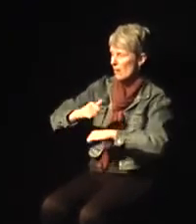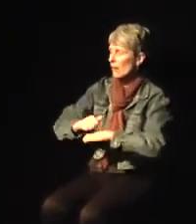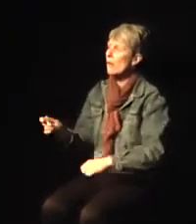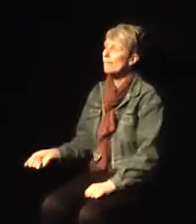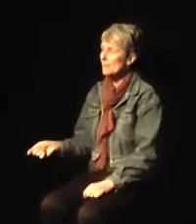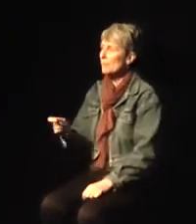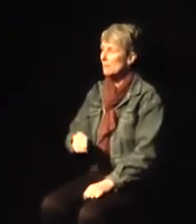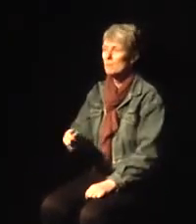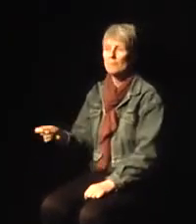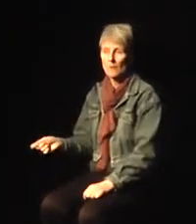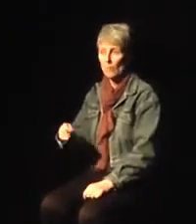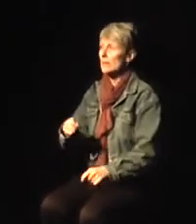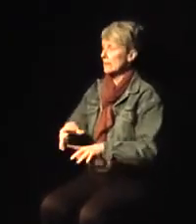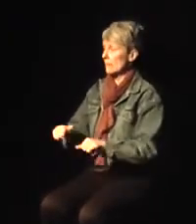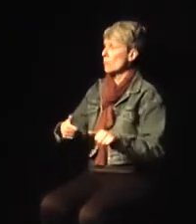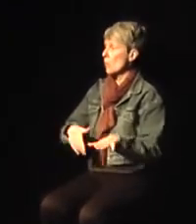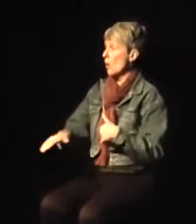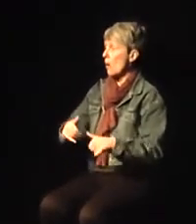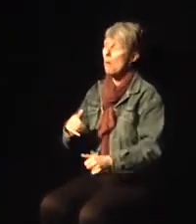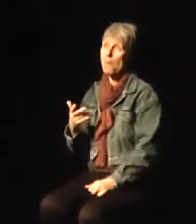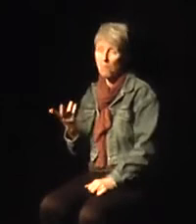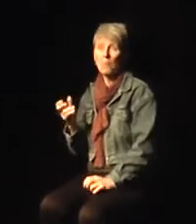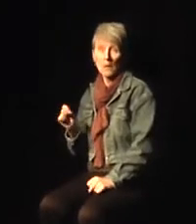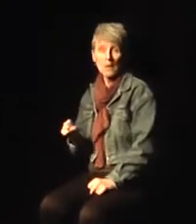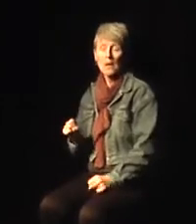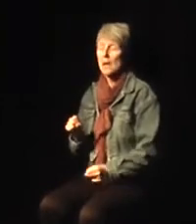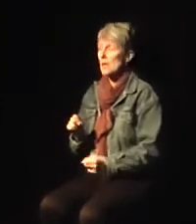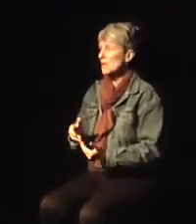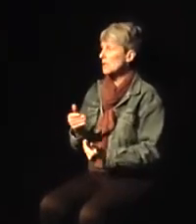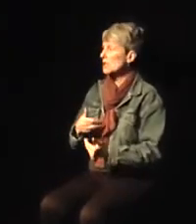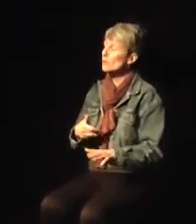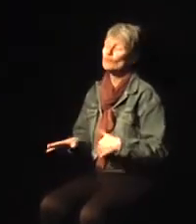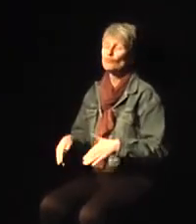rhythmical pattern as I walk. Not a big deal. I can do this, not a problem.